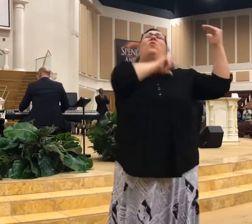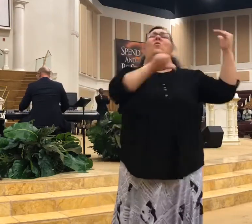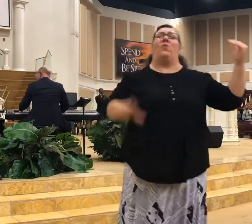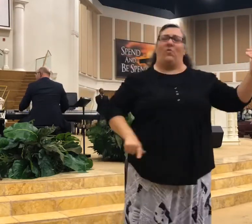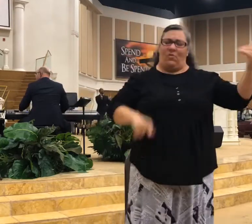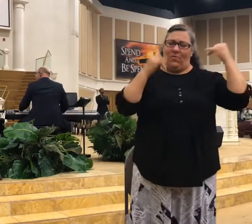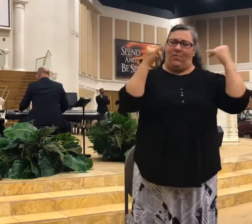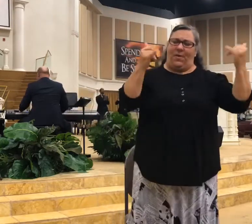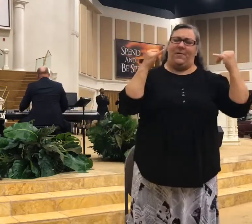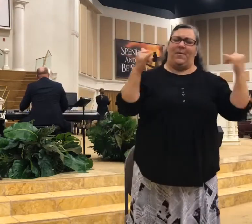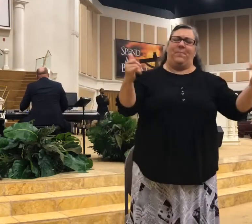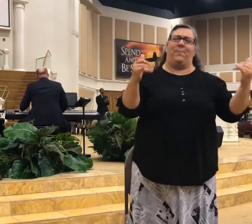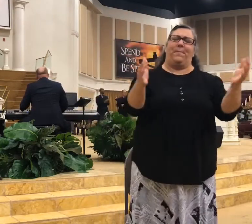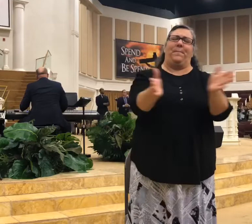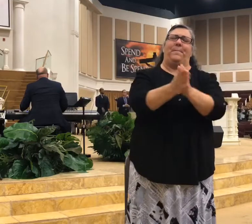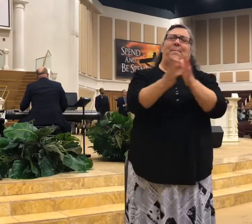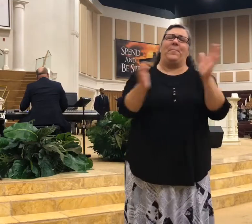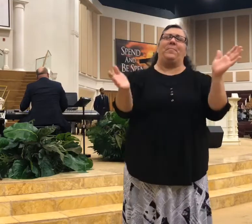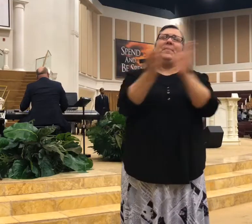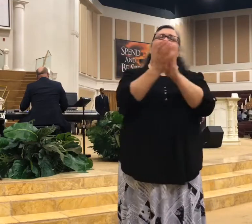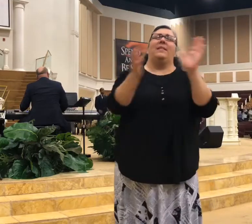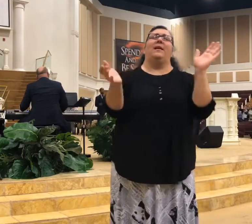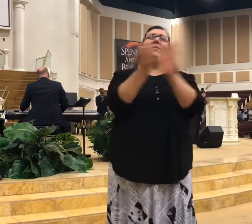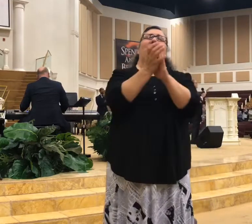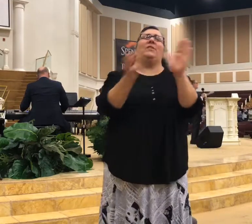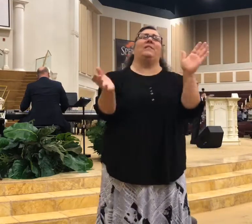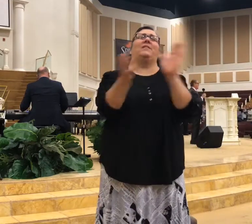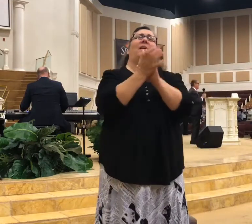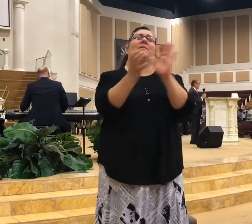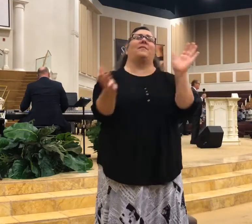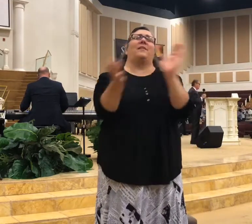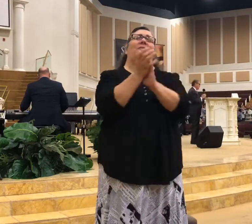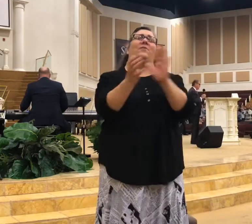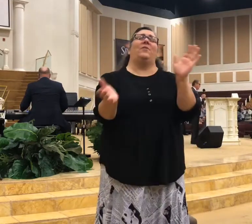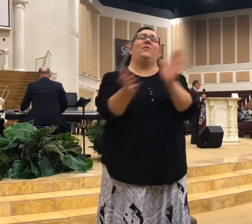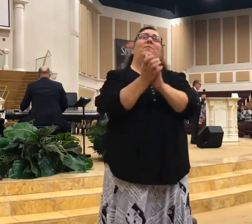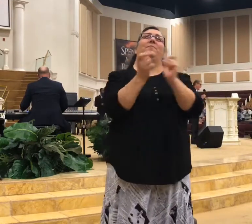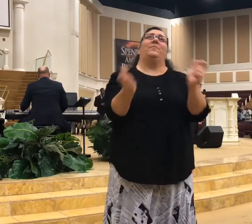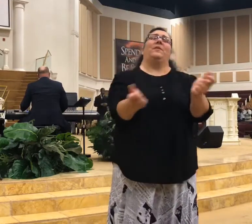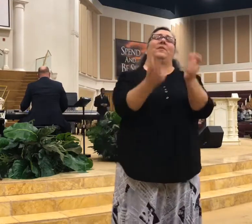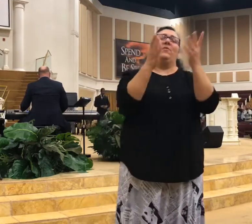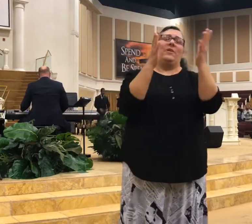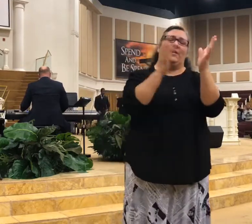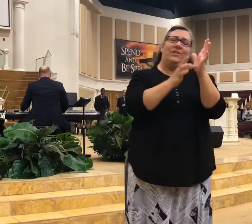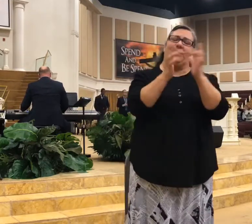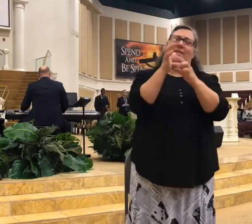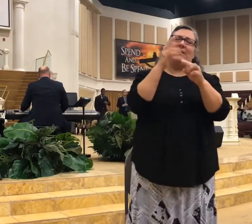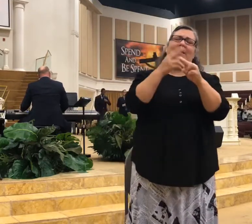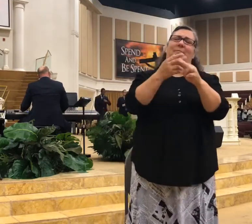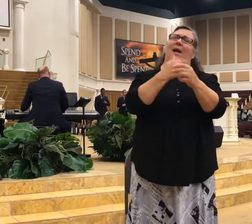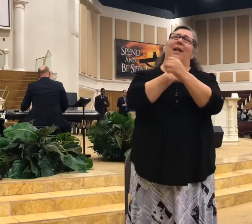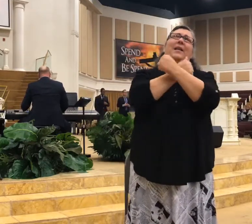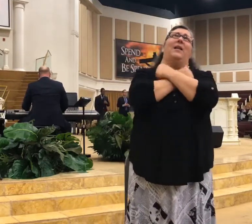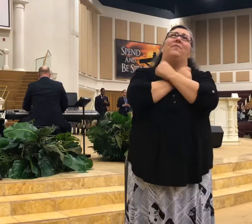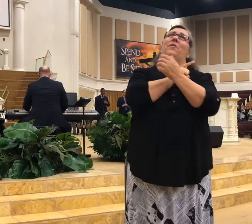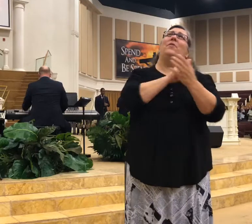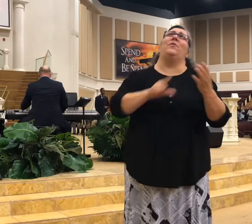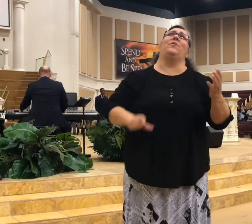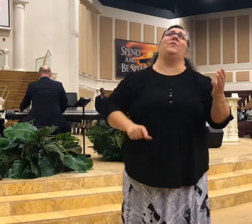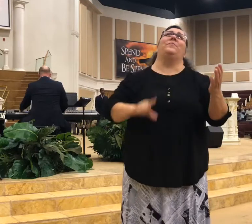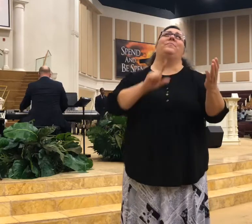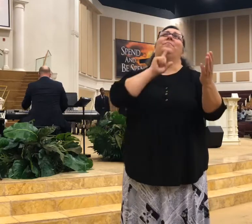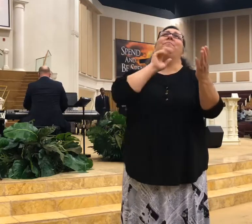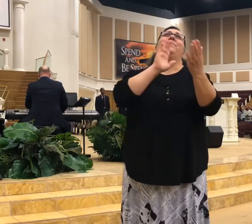and praise. In Jesus' name, I love you, Lord. I praise you.